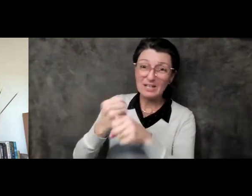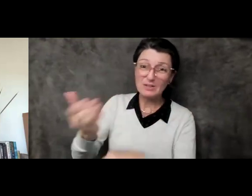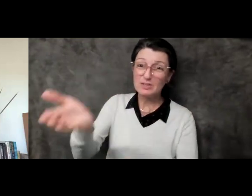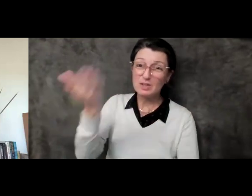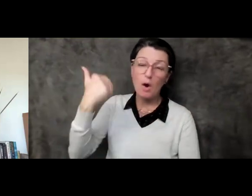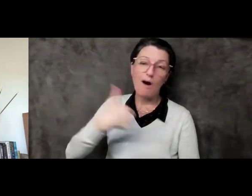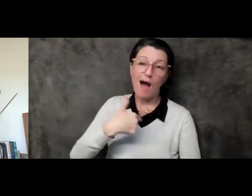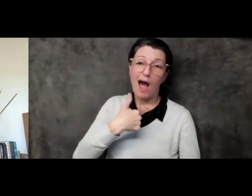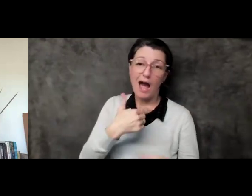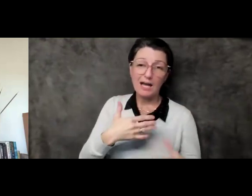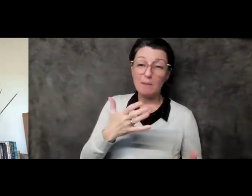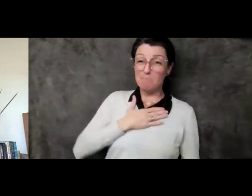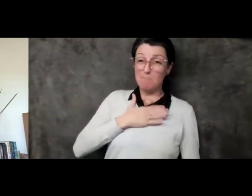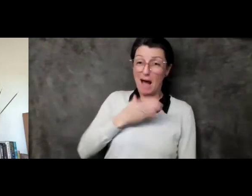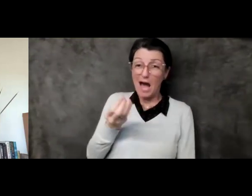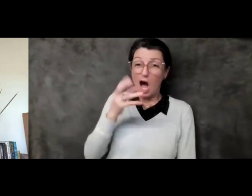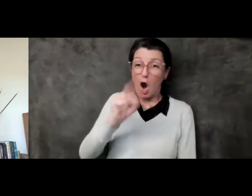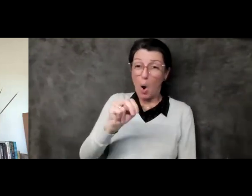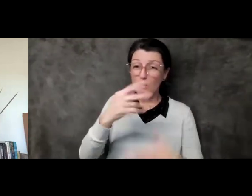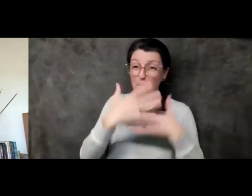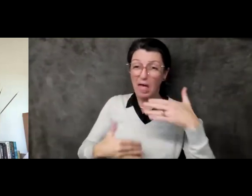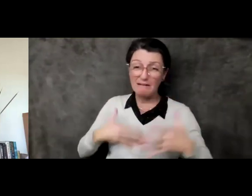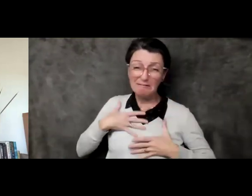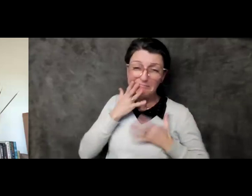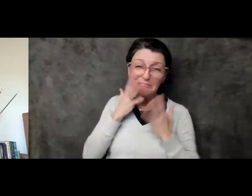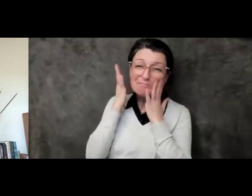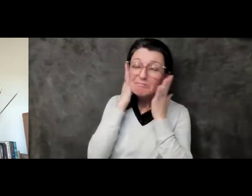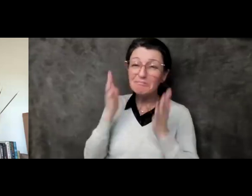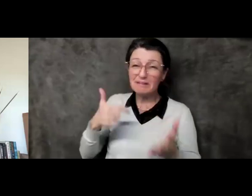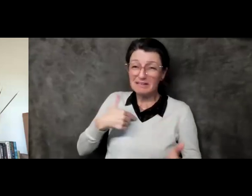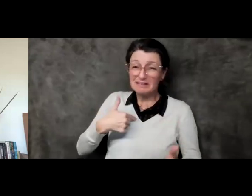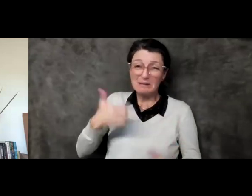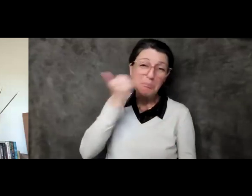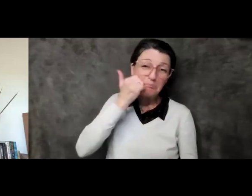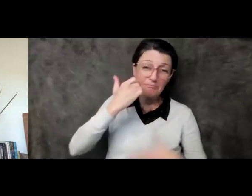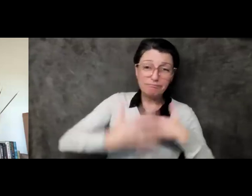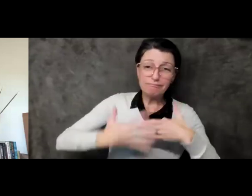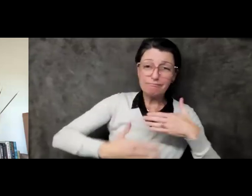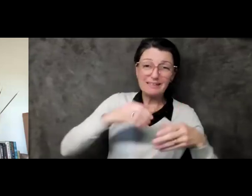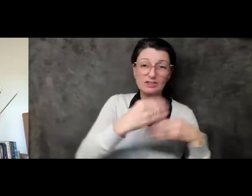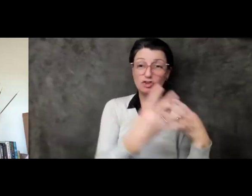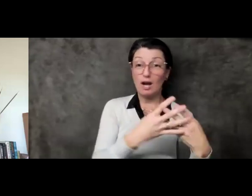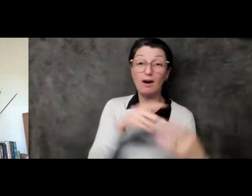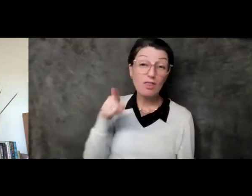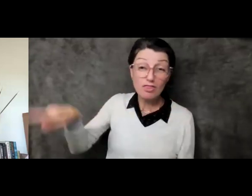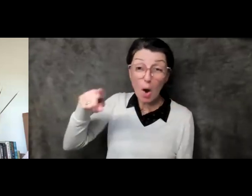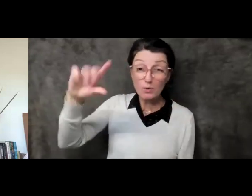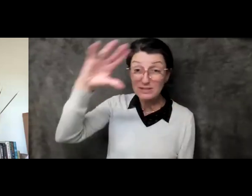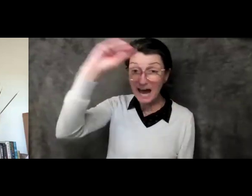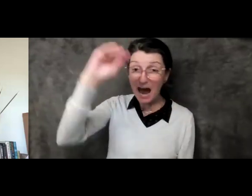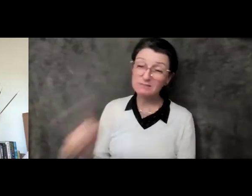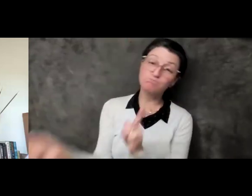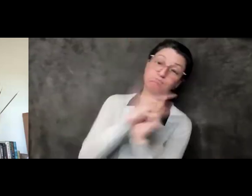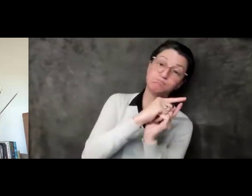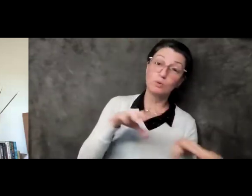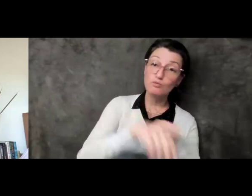blood, but also my 16-year-old girl, terrified menstrual blood. As those men assaulted me that day,